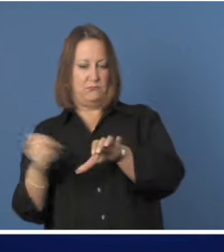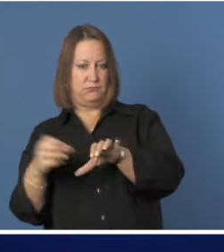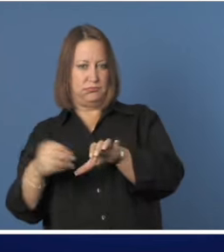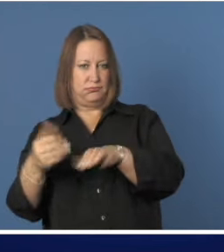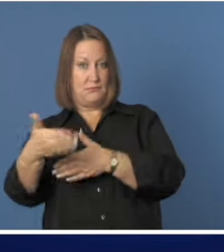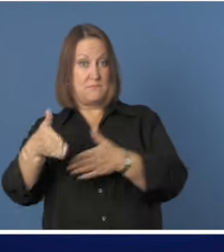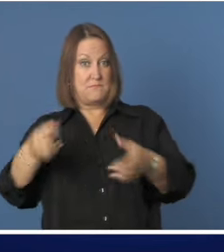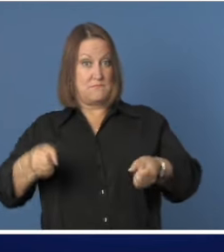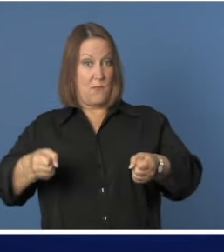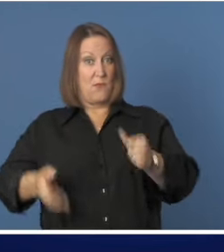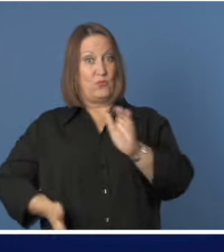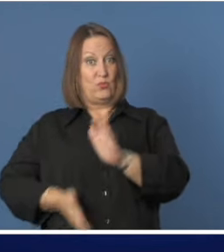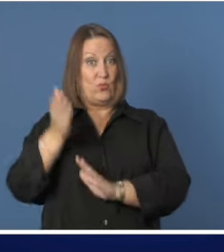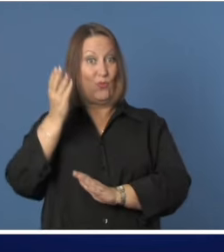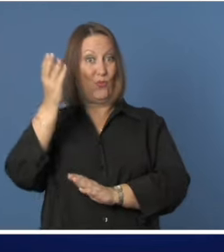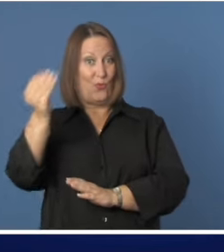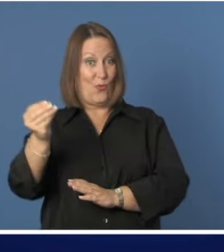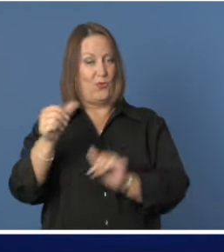72-hour kit.